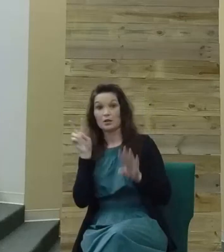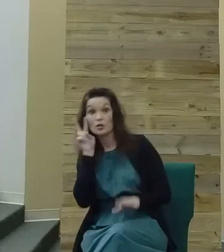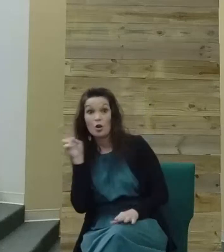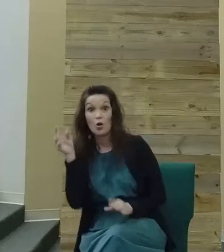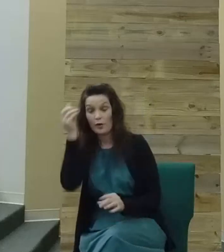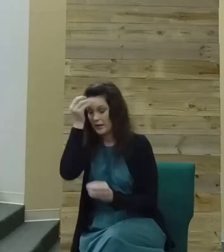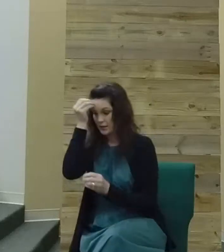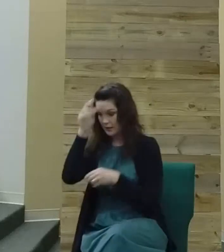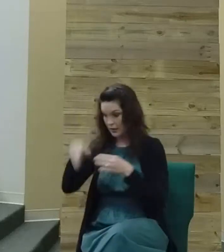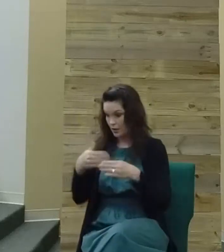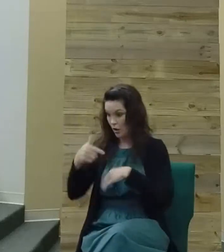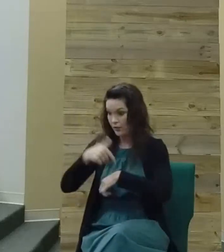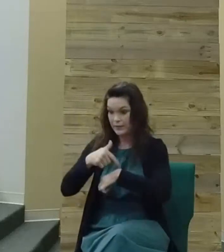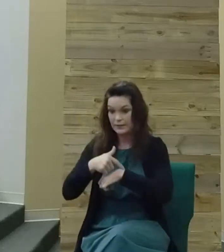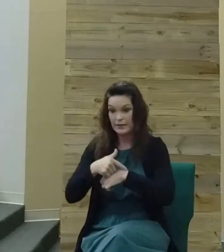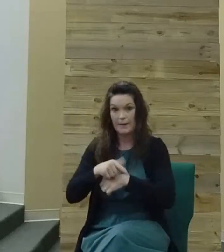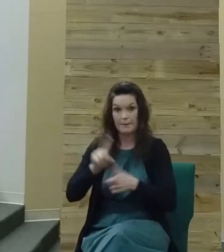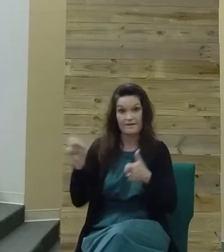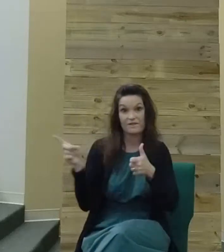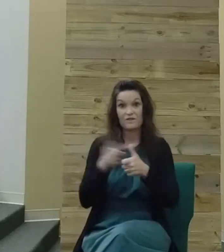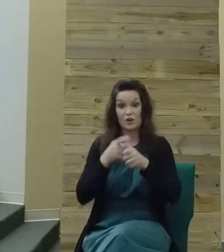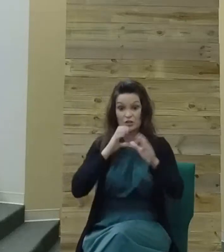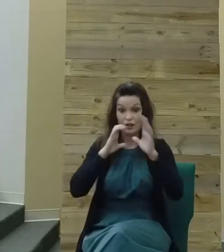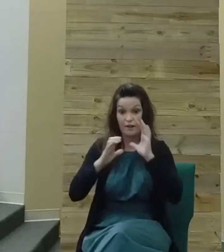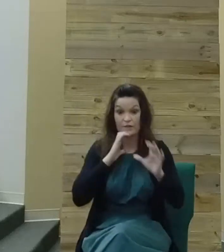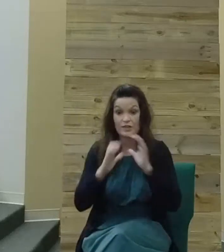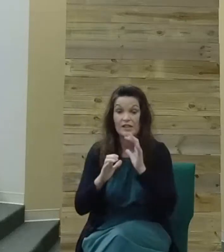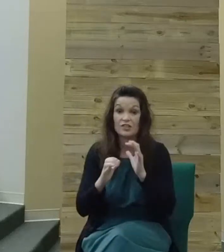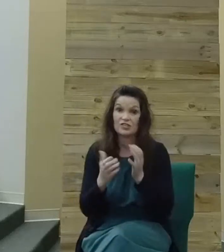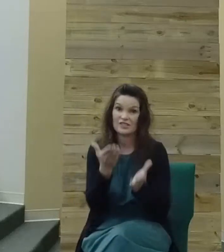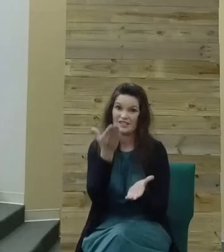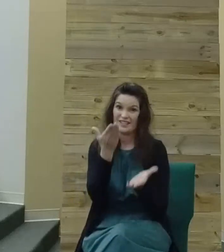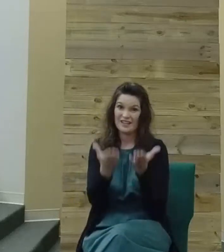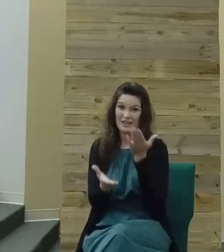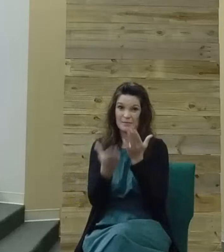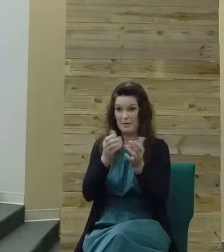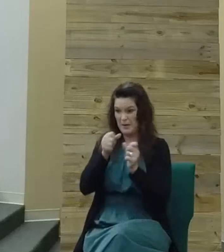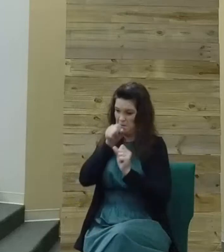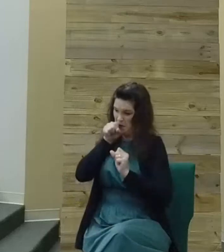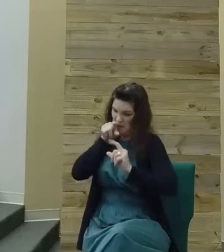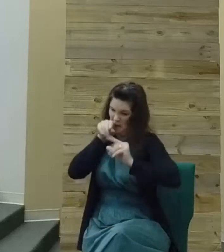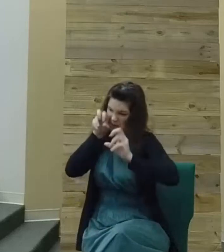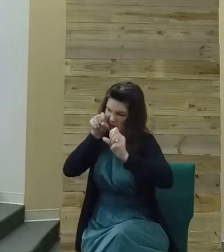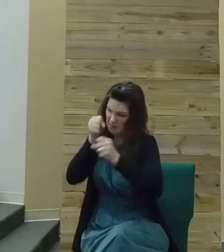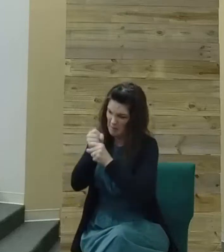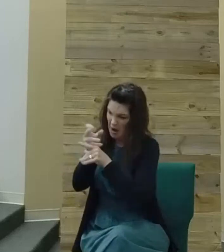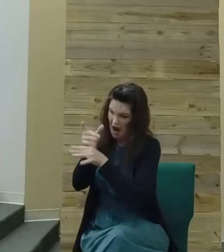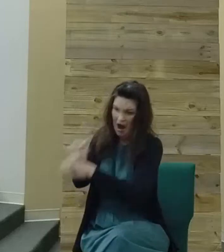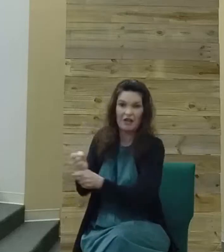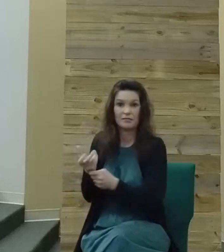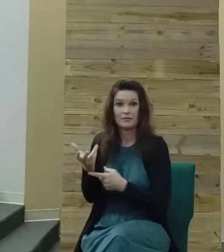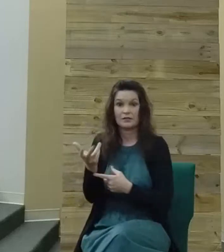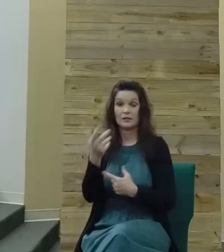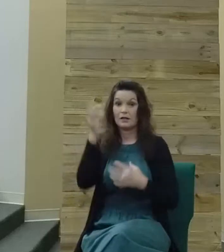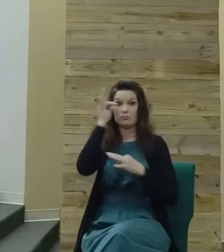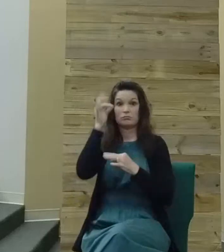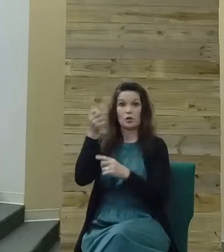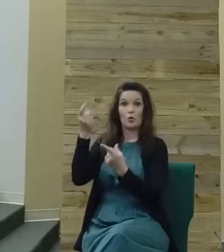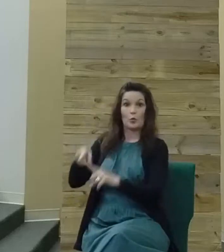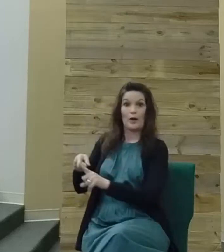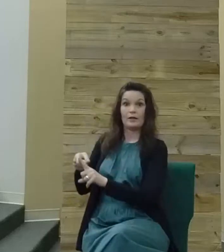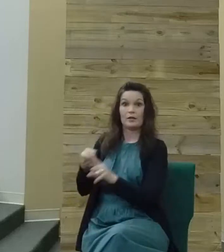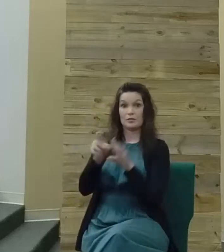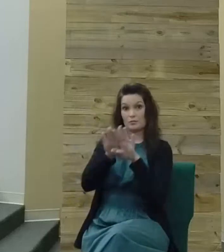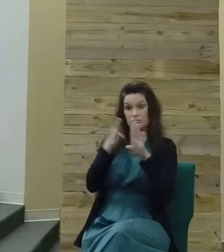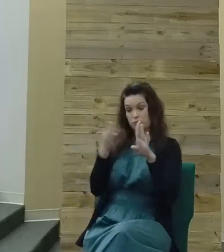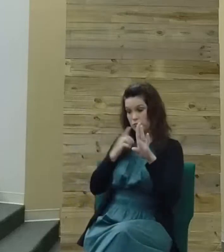And he's thinking the whole time, the first conversation he has with her might be her spitting in his face. He has no idea what to expect, and